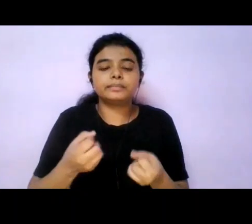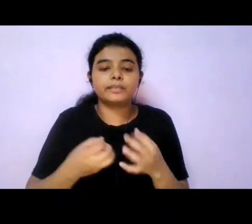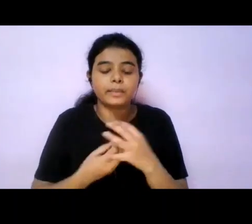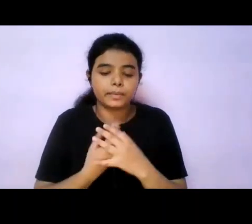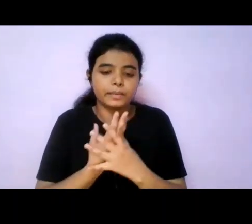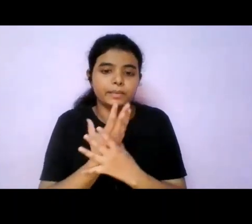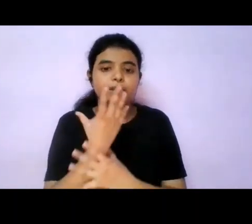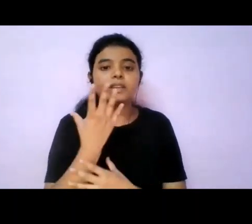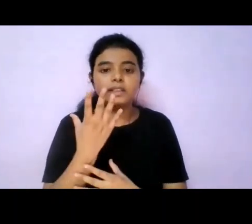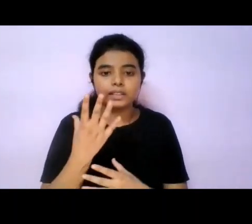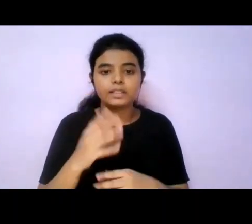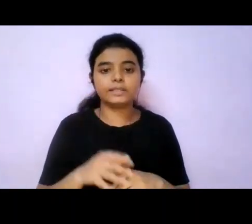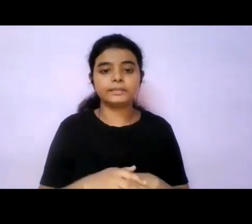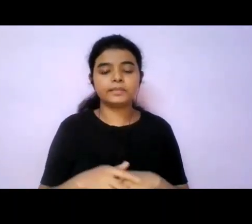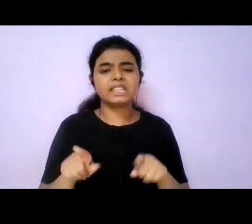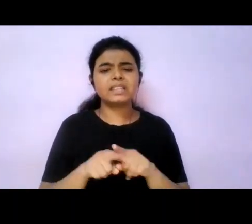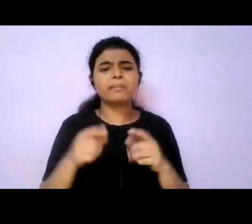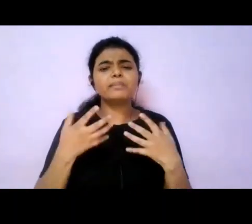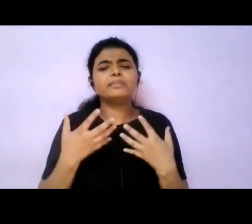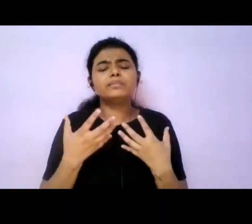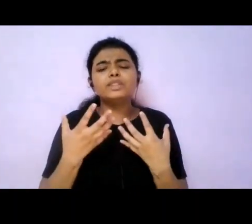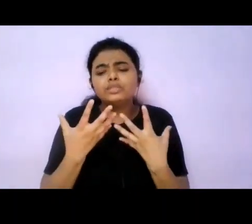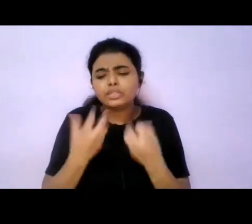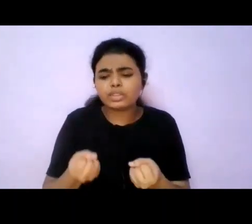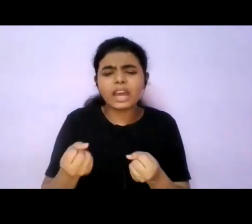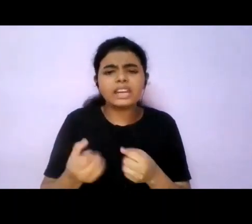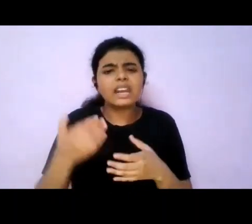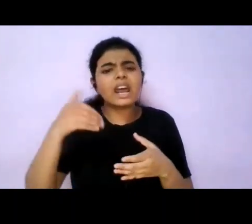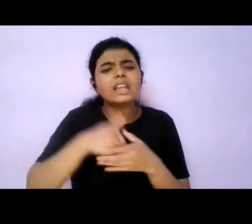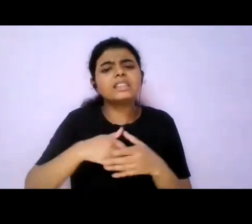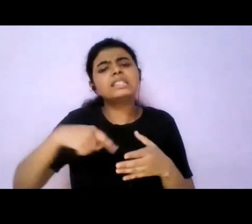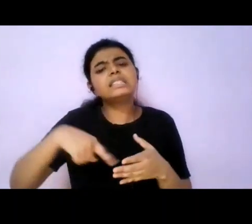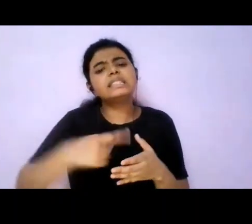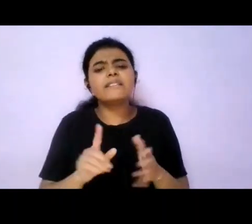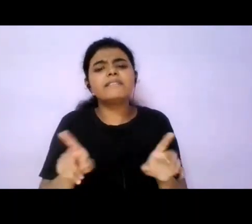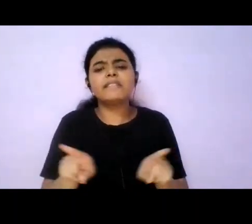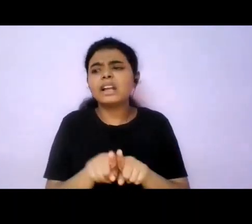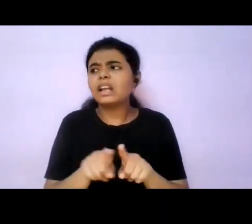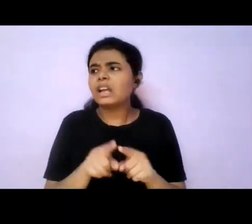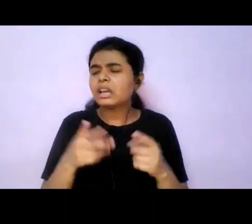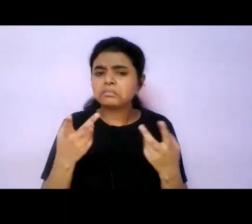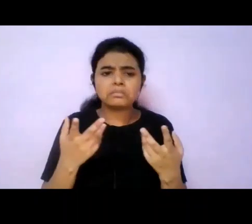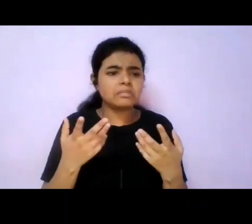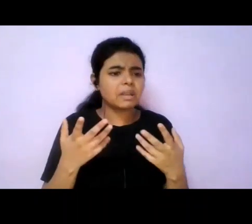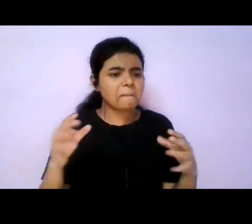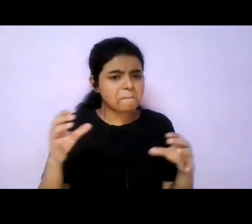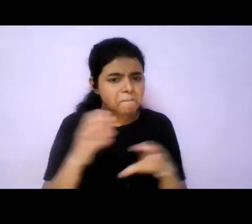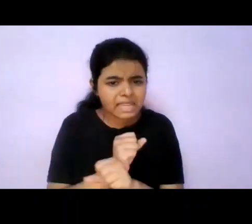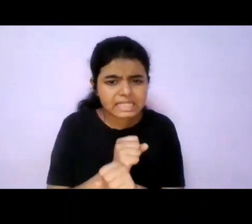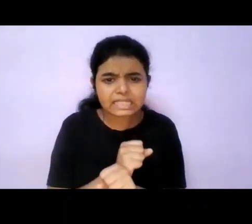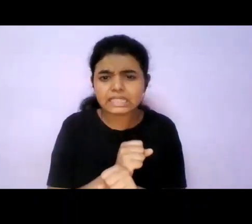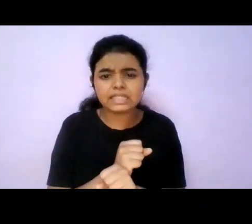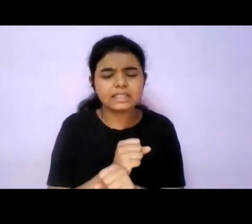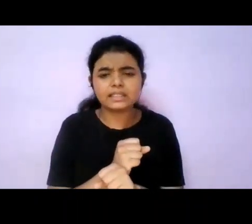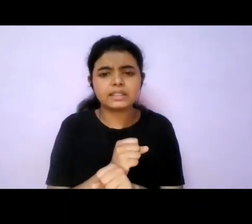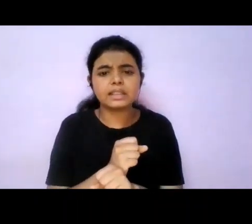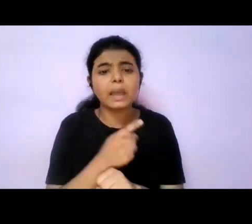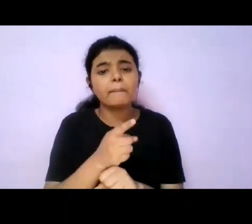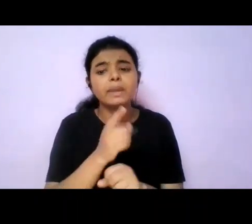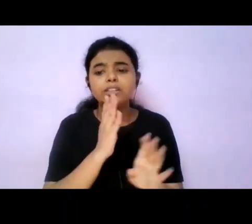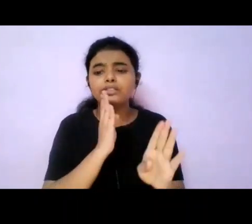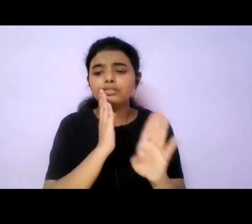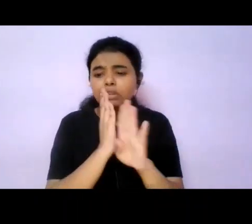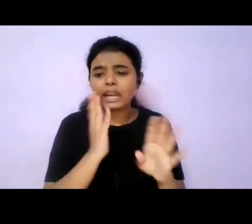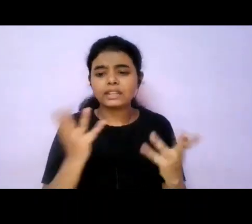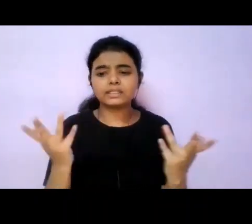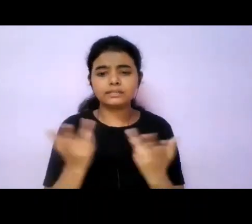Desire itself, Margaret Shildrick writes, is no longer figured in terms of lack, but is directed